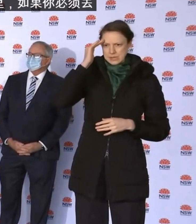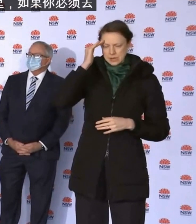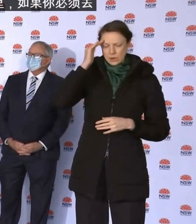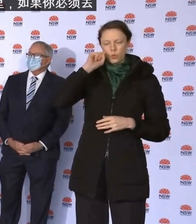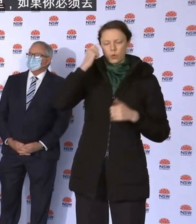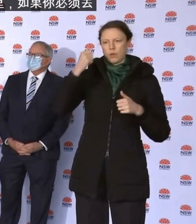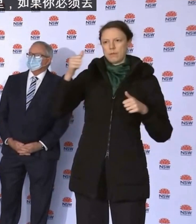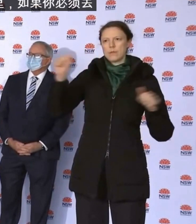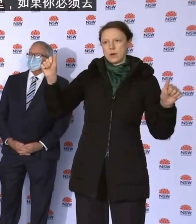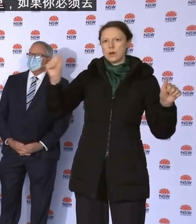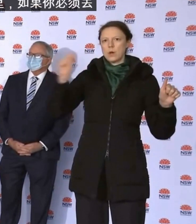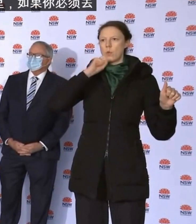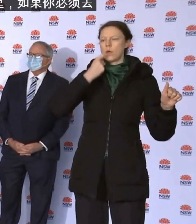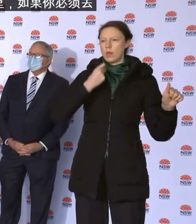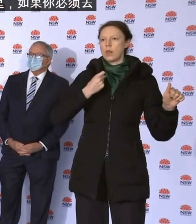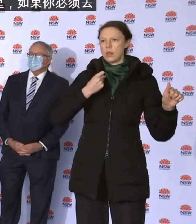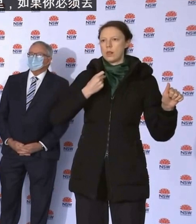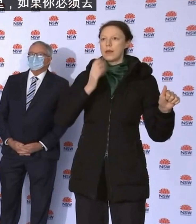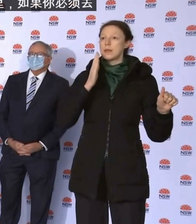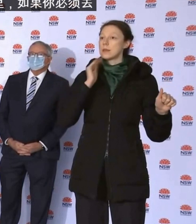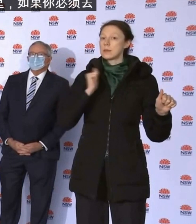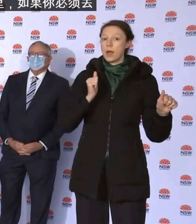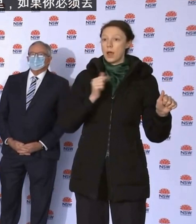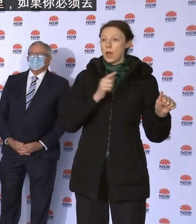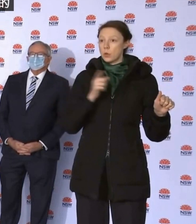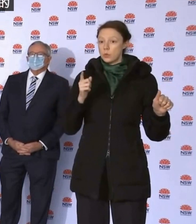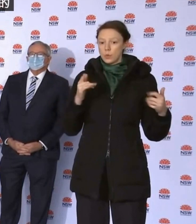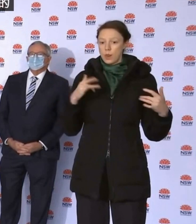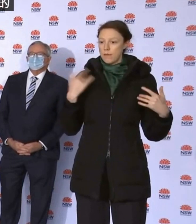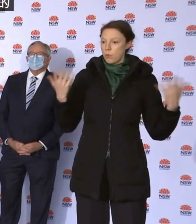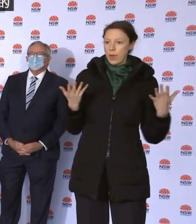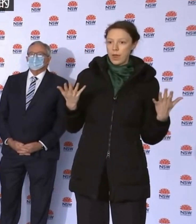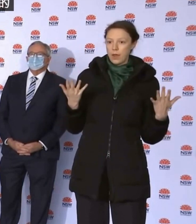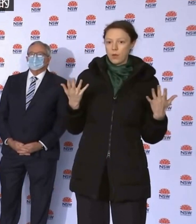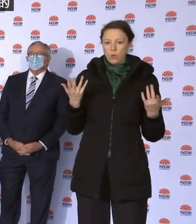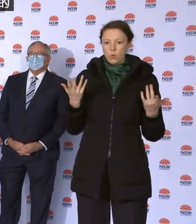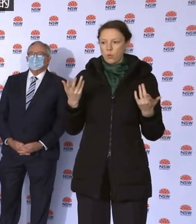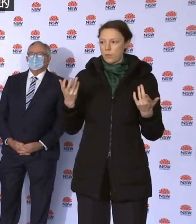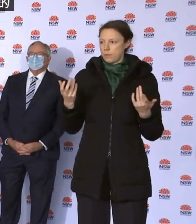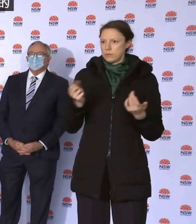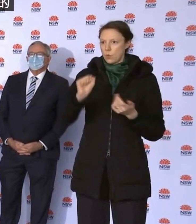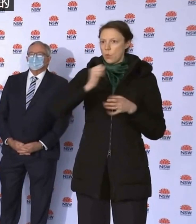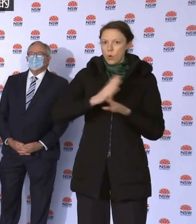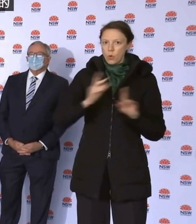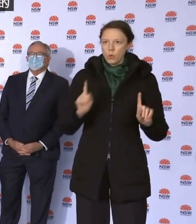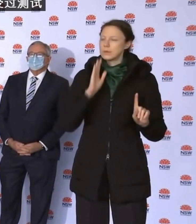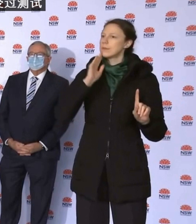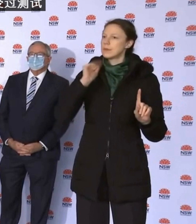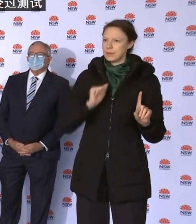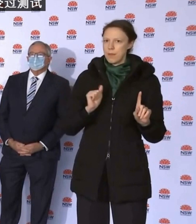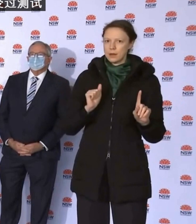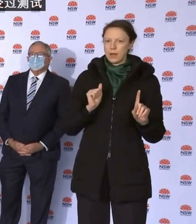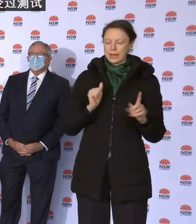to everybody, no matter what you do and where you live, if you must go to work, please make sure you think about